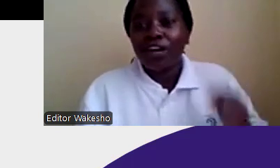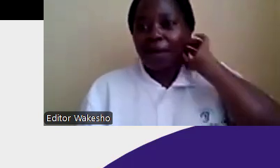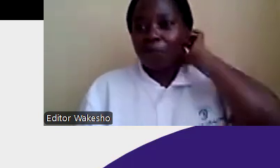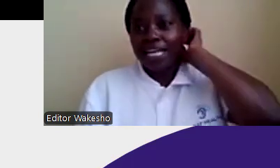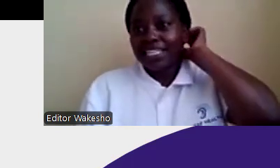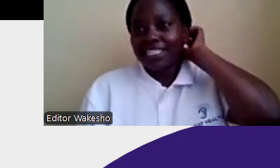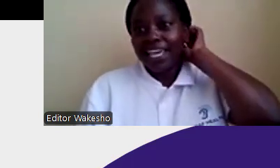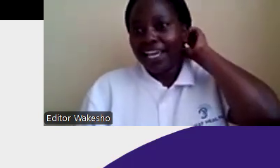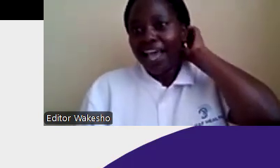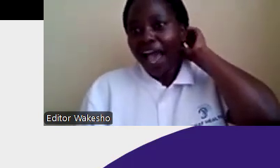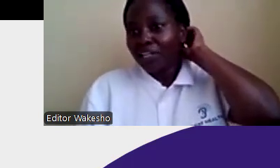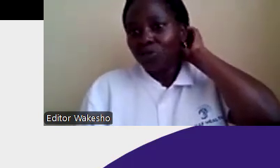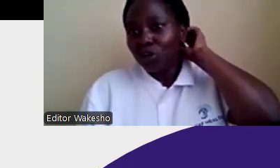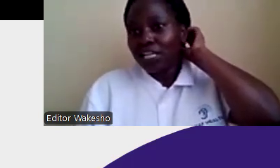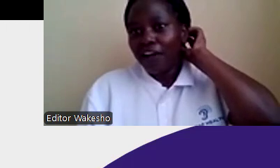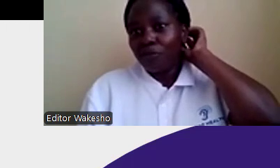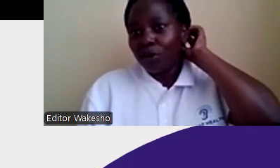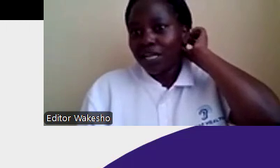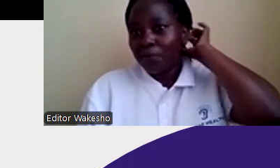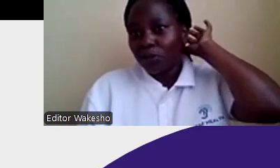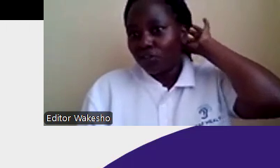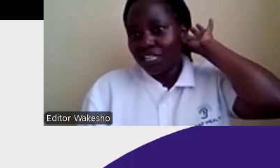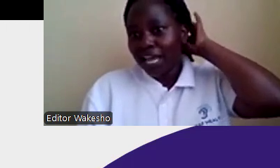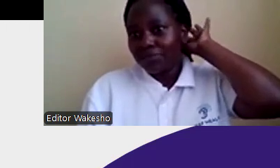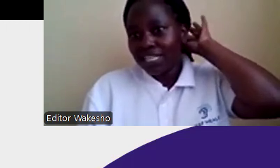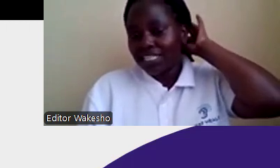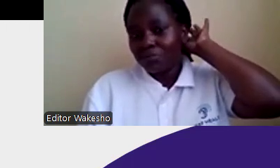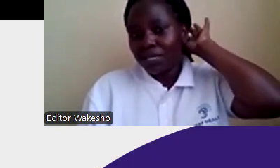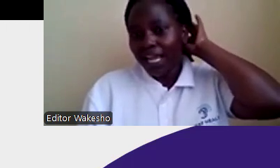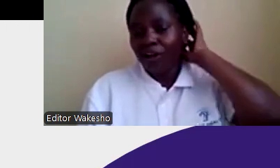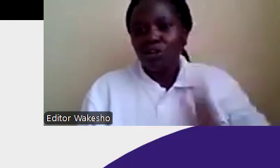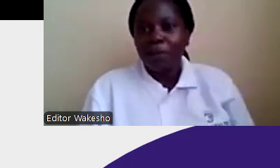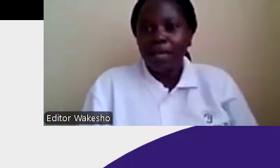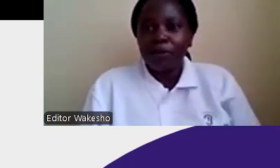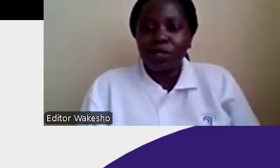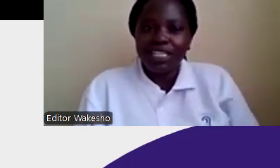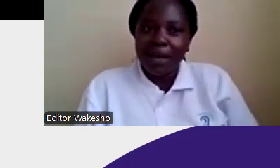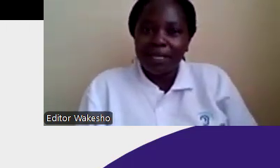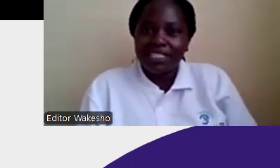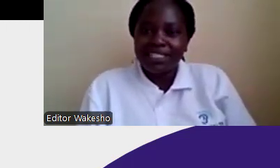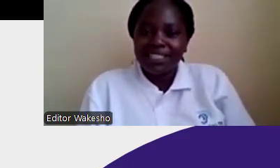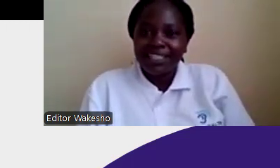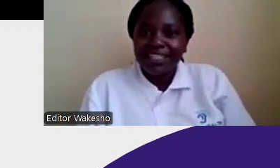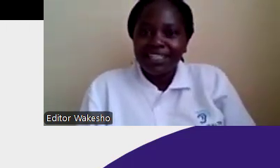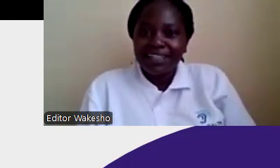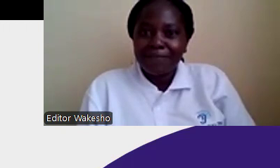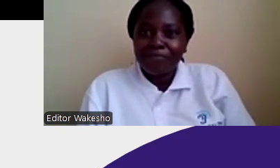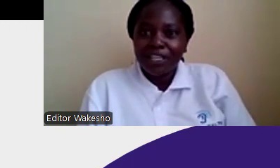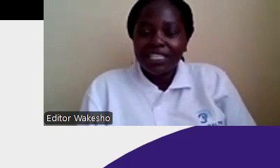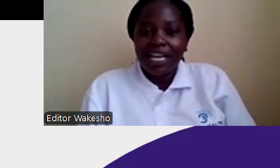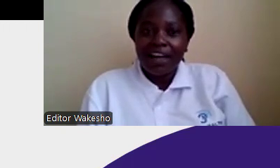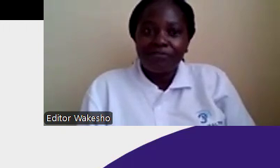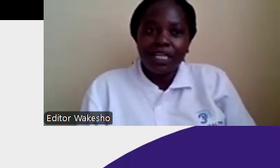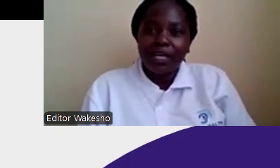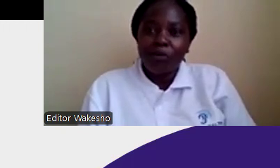So for example, let's say saying, I do not love water most of the times. Does it mean I can also be able to get diabetes?